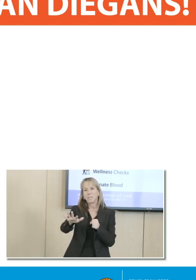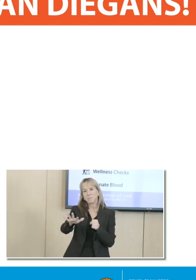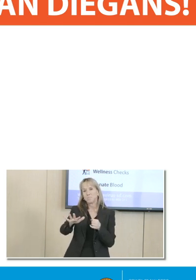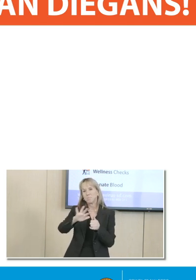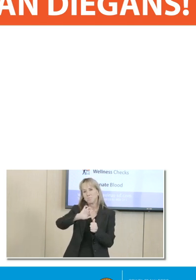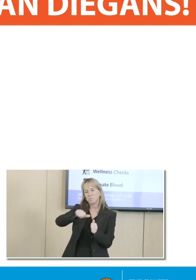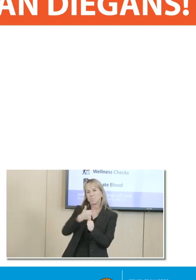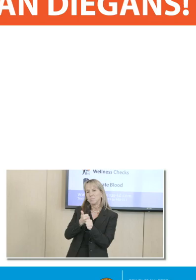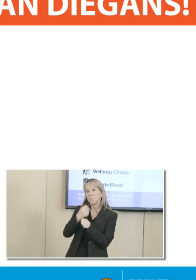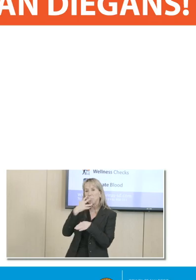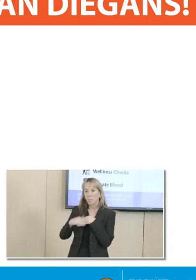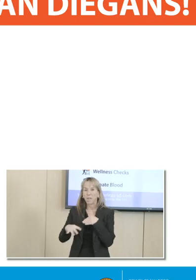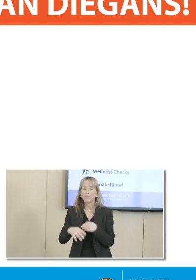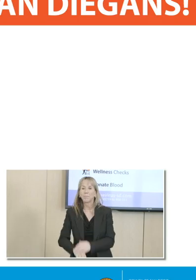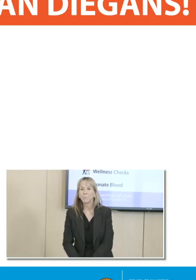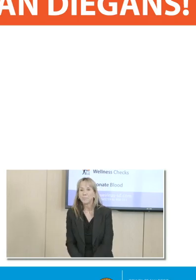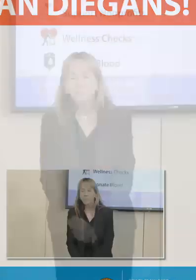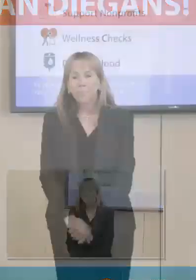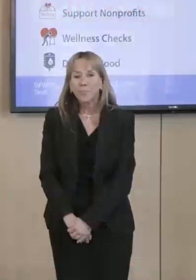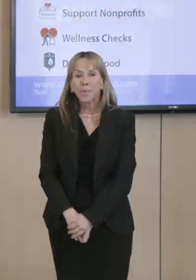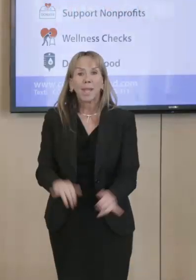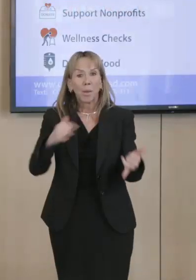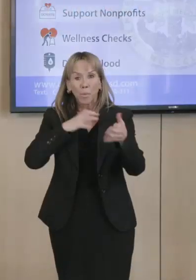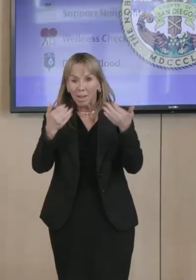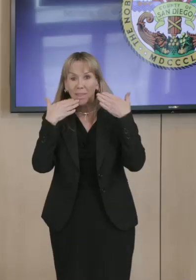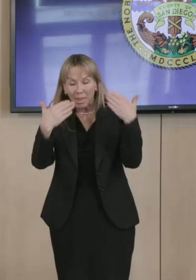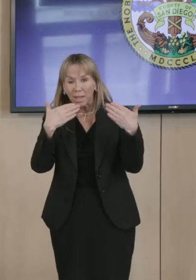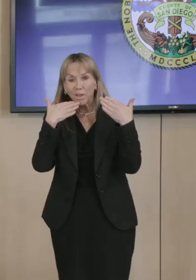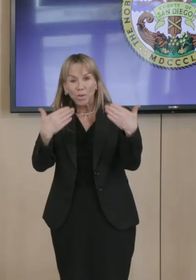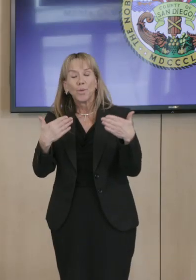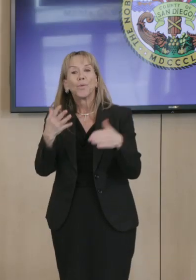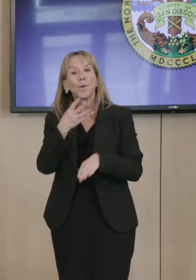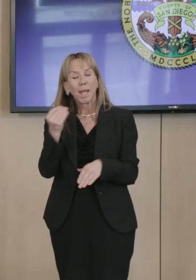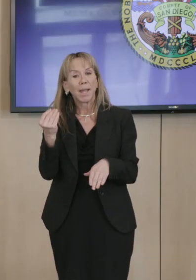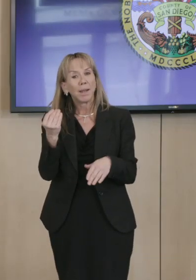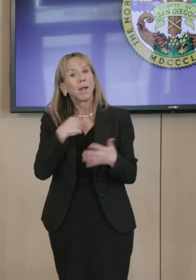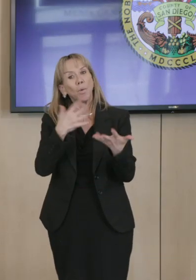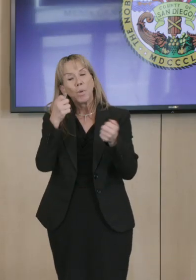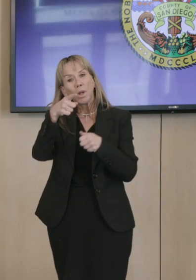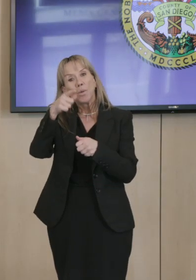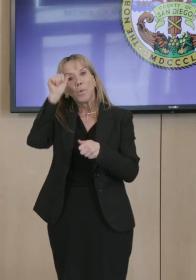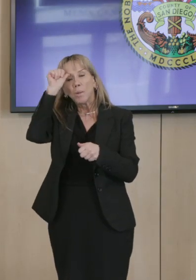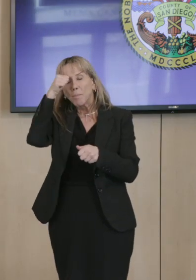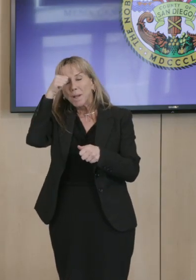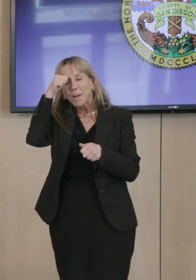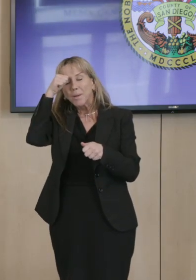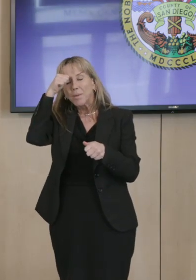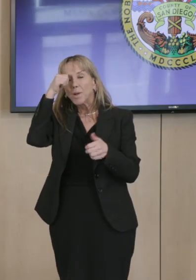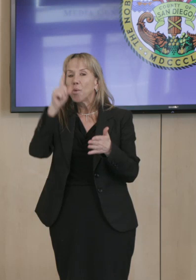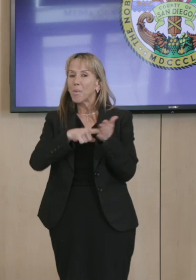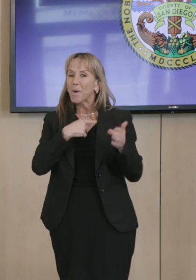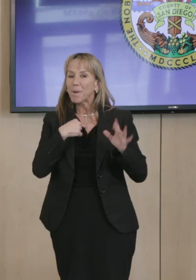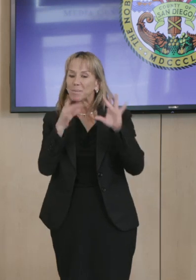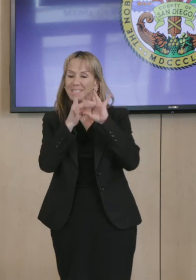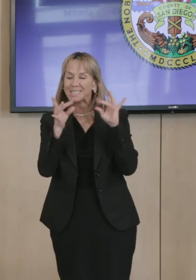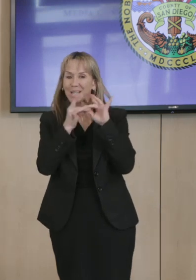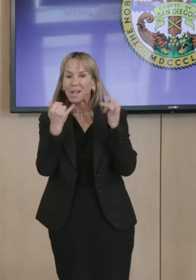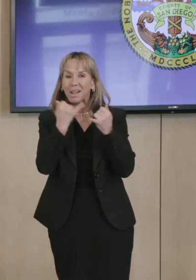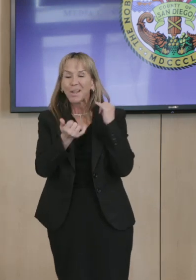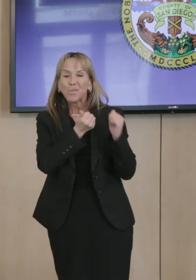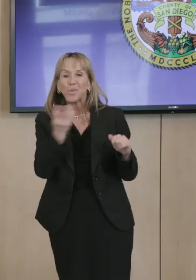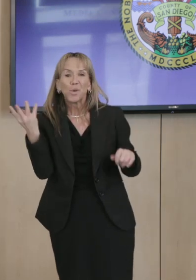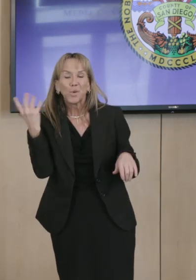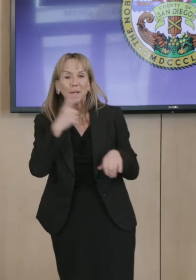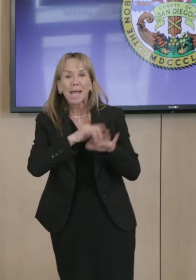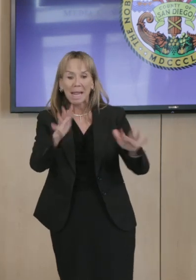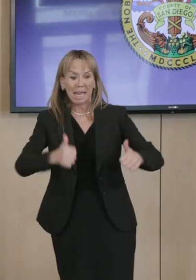blood. I want to thank you and want you to remember the mantra we've been passing out over these last few